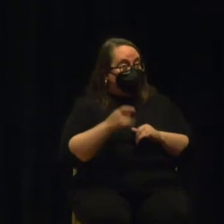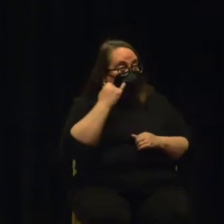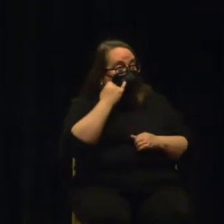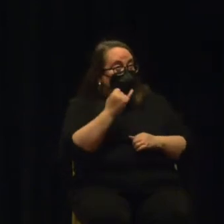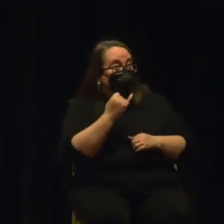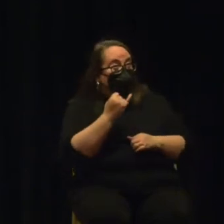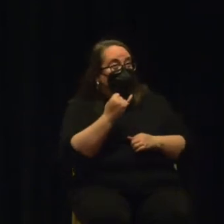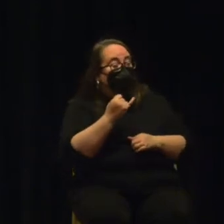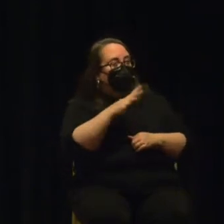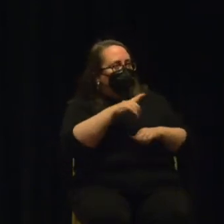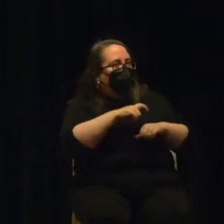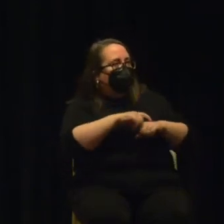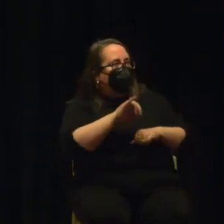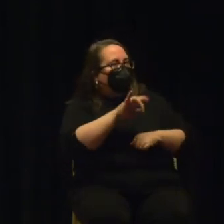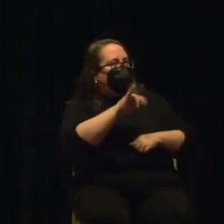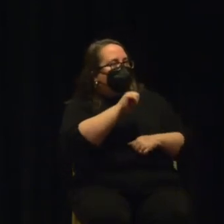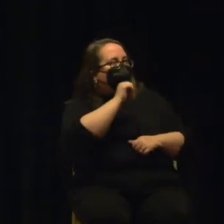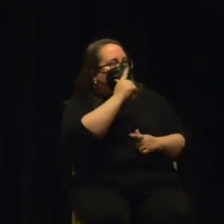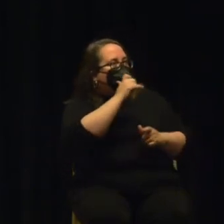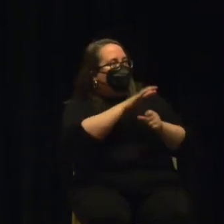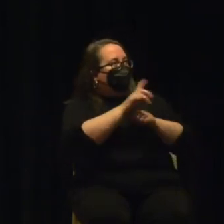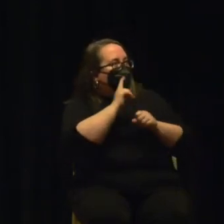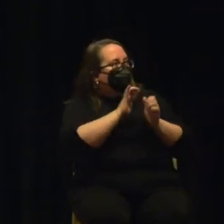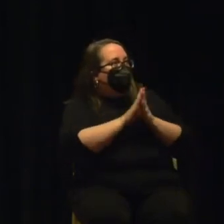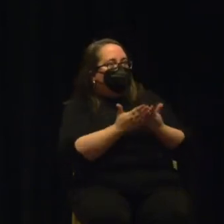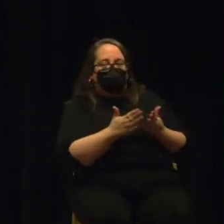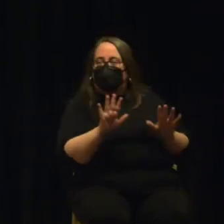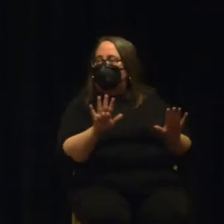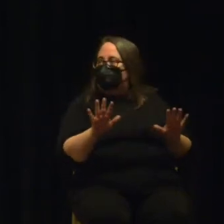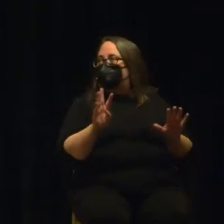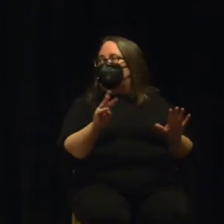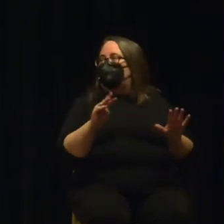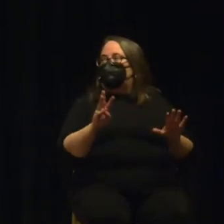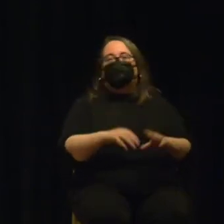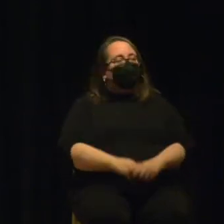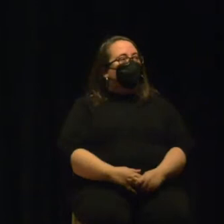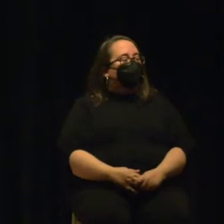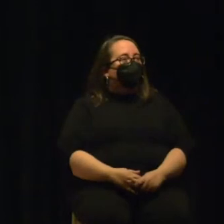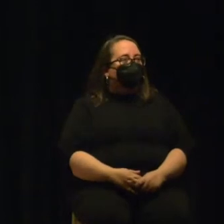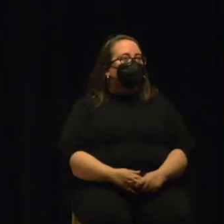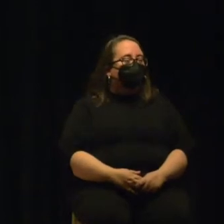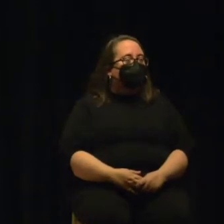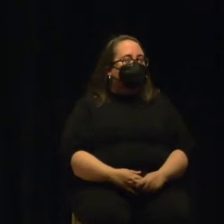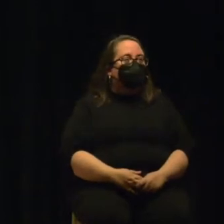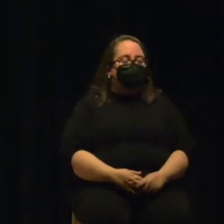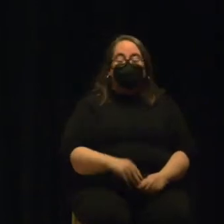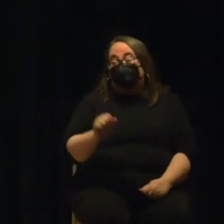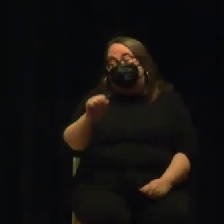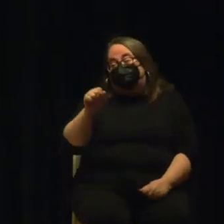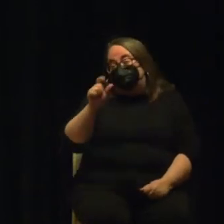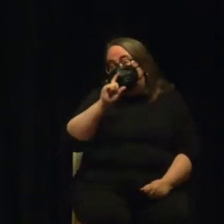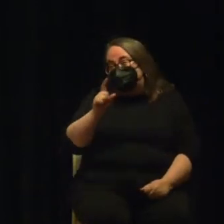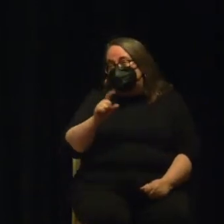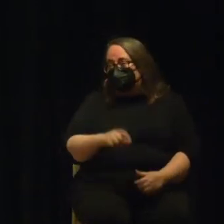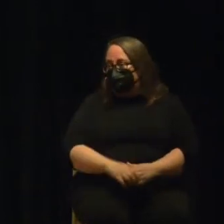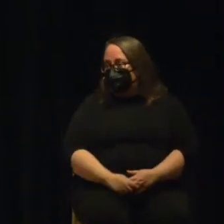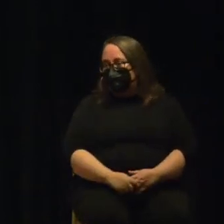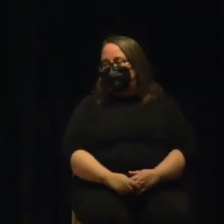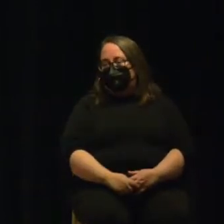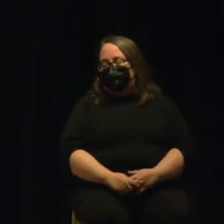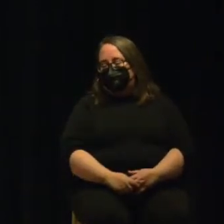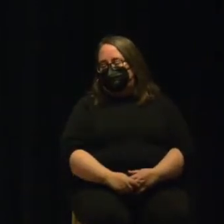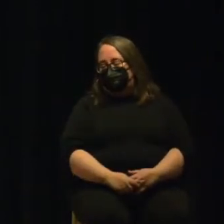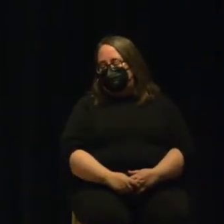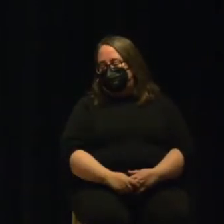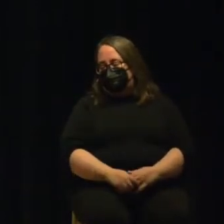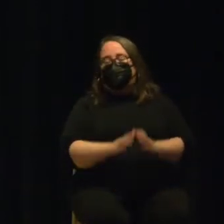that your time as a spy isn't interesting enough to get to go in your book. It didn't even make it in. Yeah. Well, this book was it was